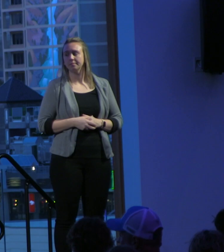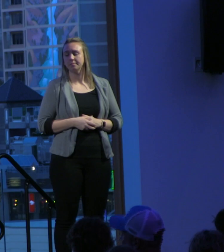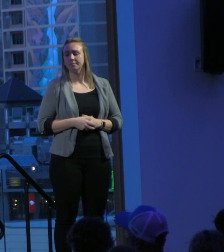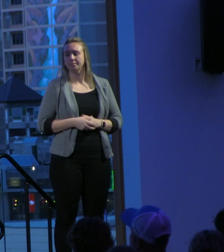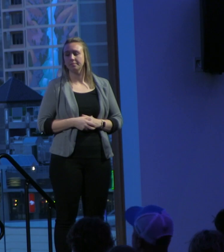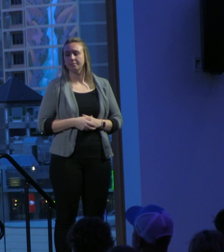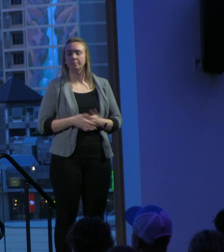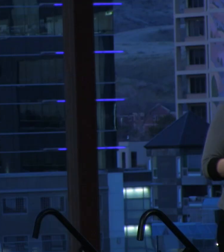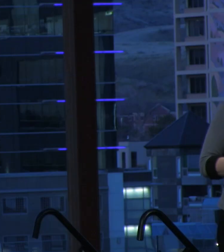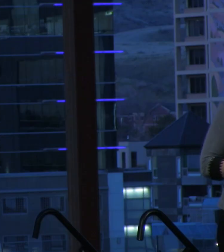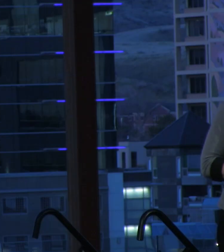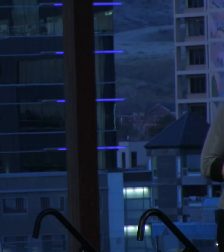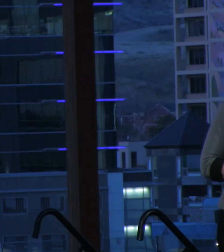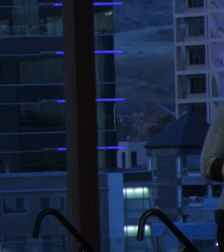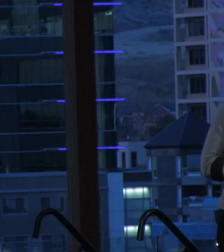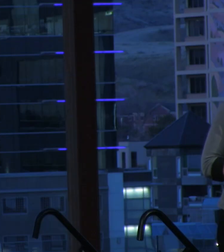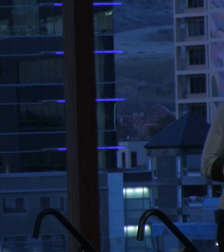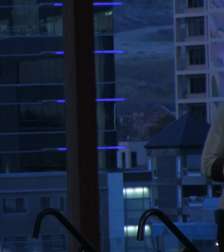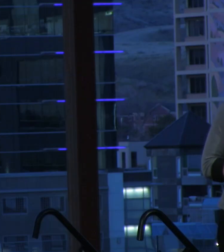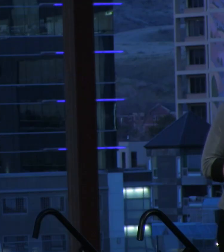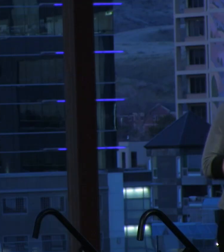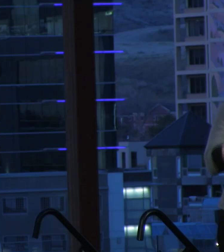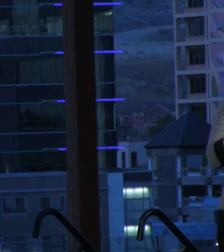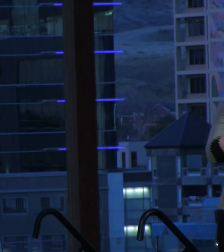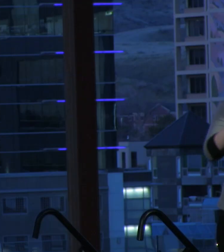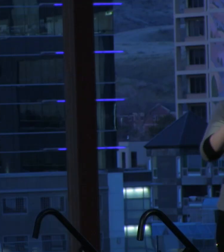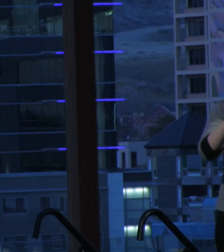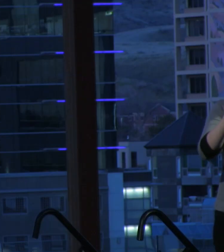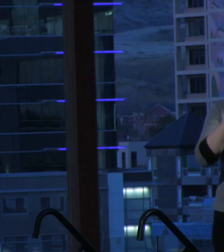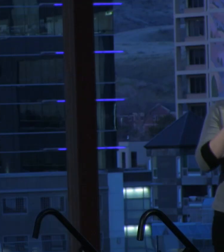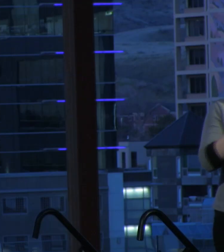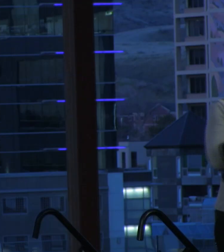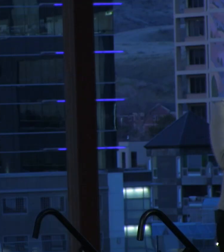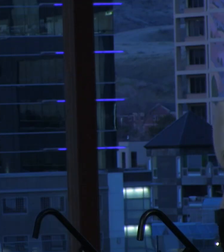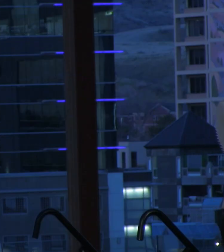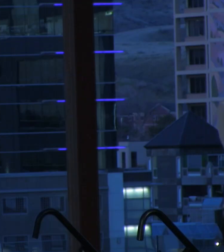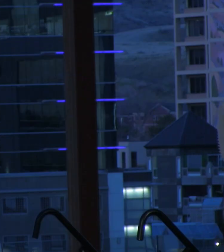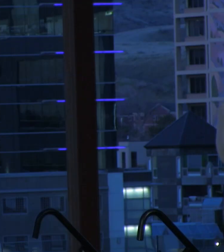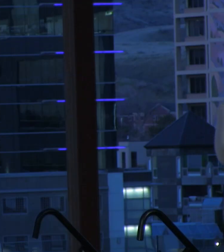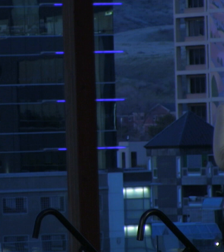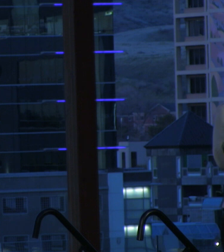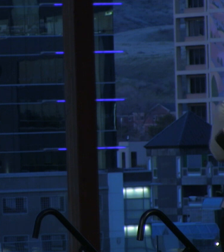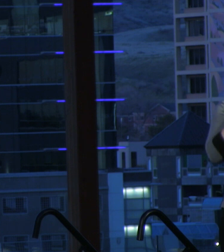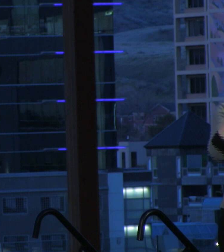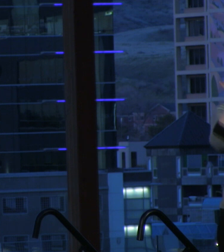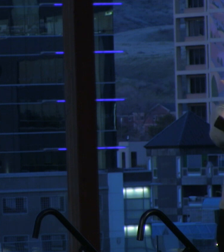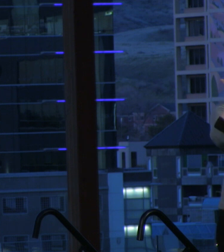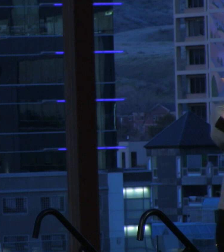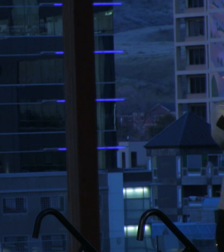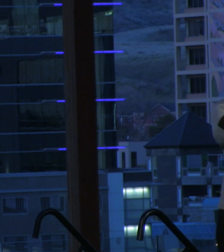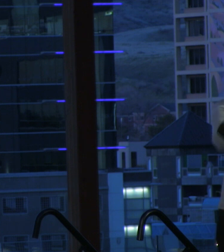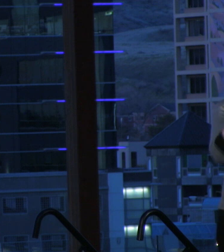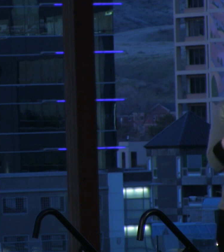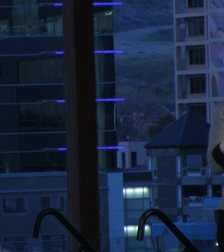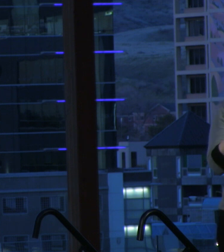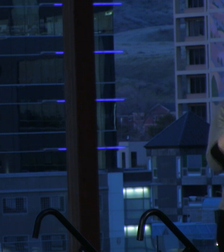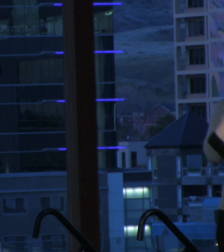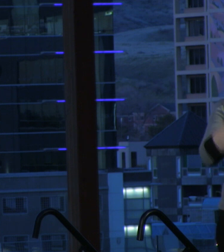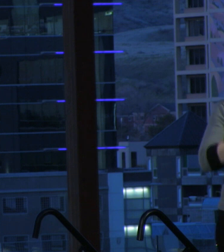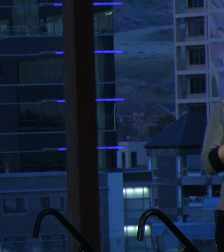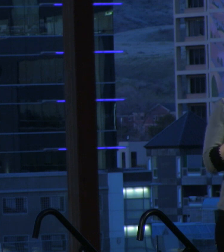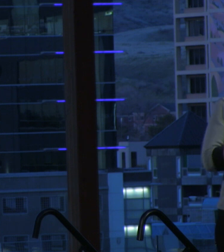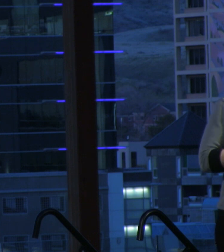and I got him back. And then as I leave, and I said to myself, this seems familiar, so I decided to do some things.